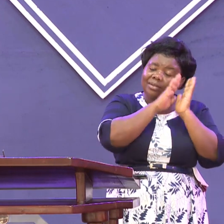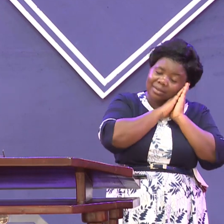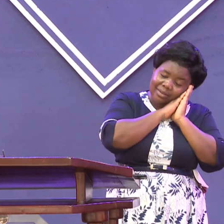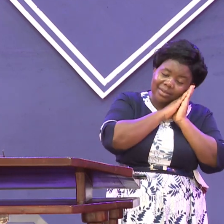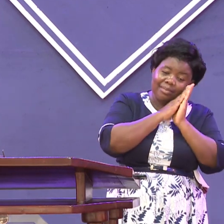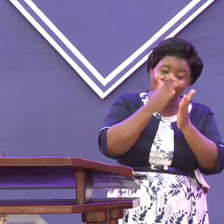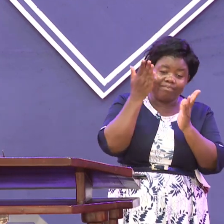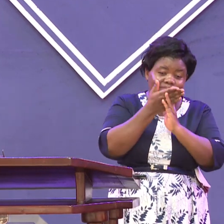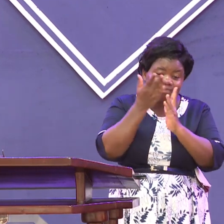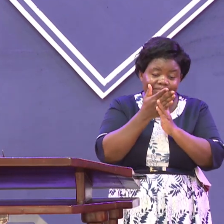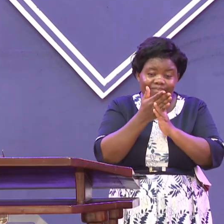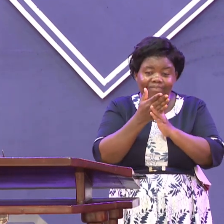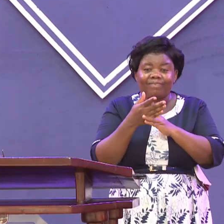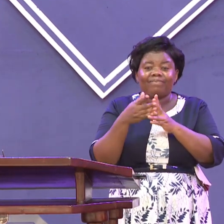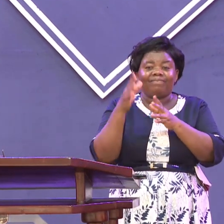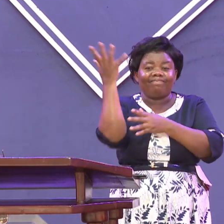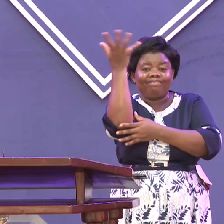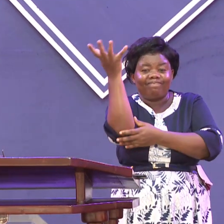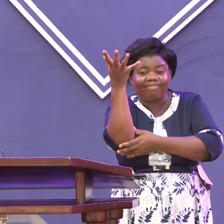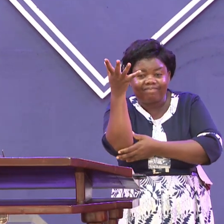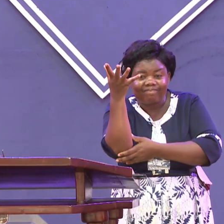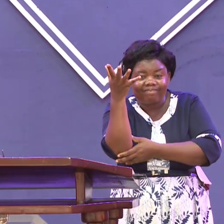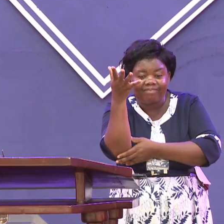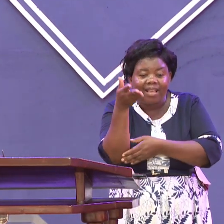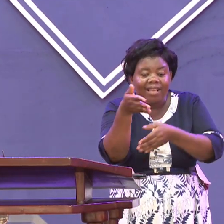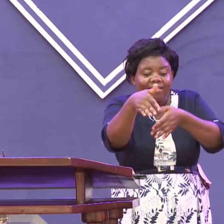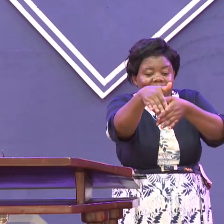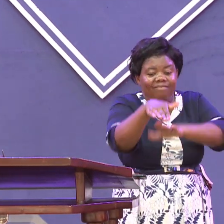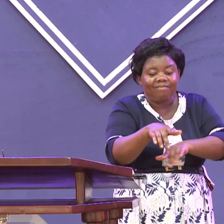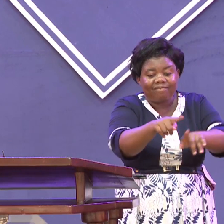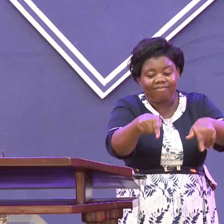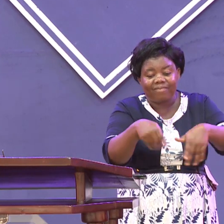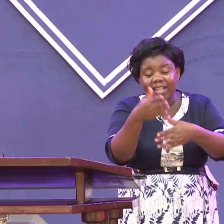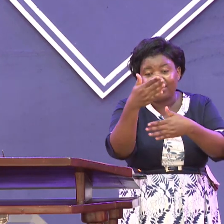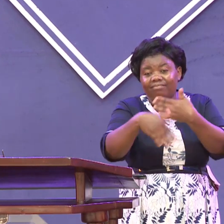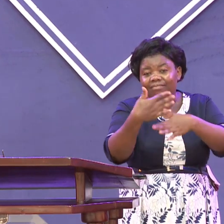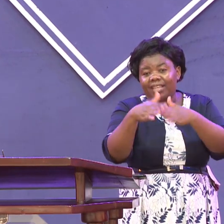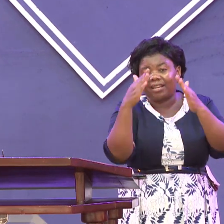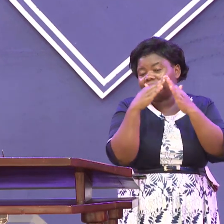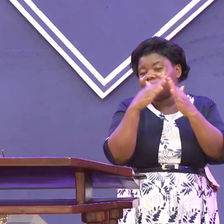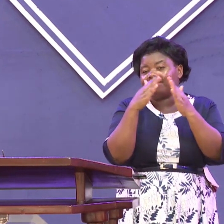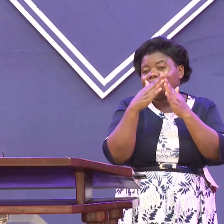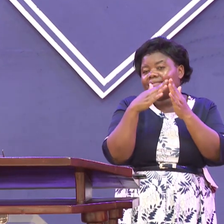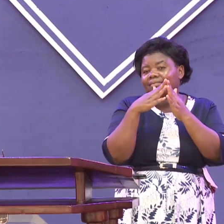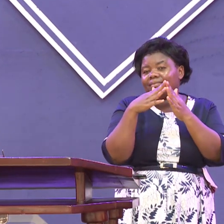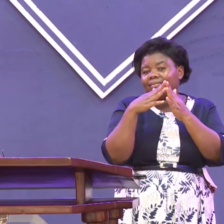We are sleeping in the middle of the amalaro gali ku lubalaza. The graveyards are in the